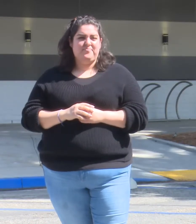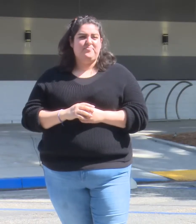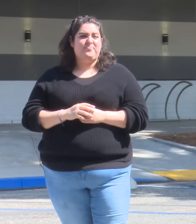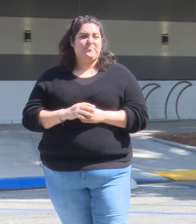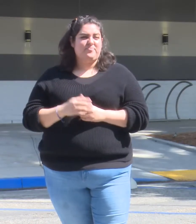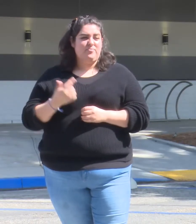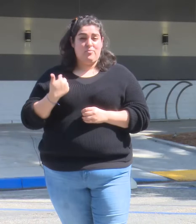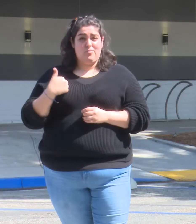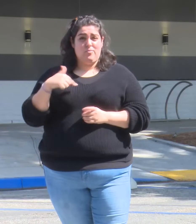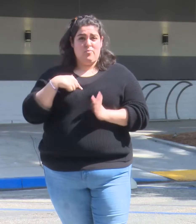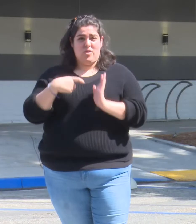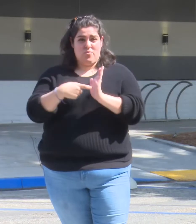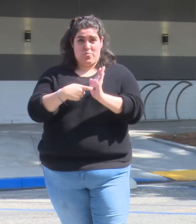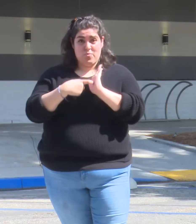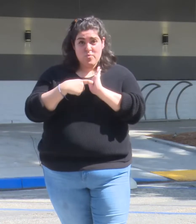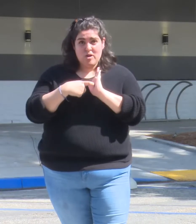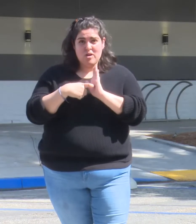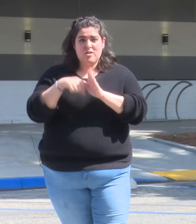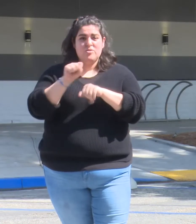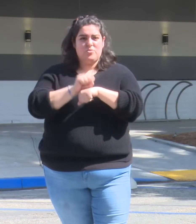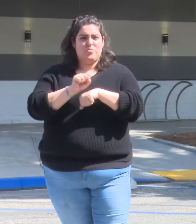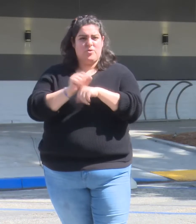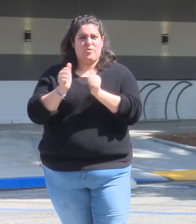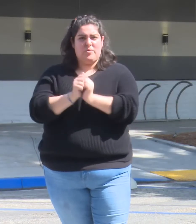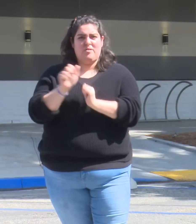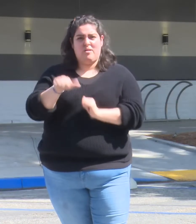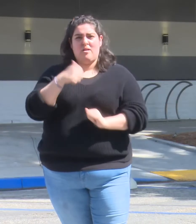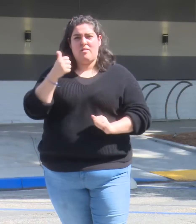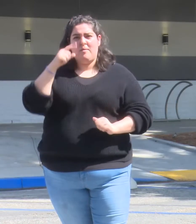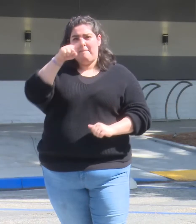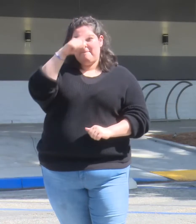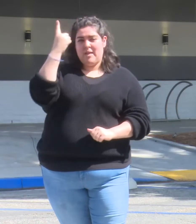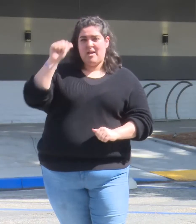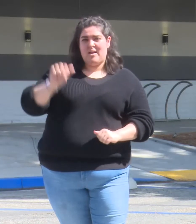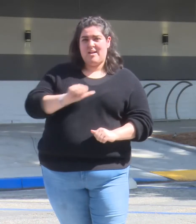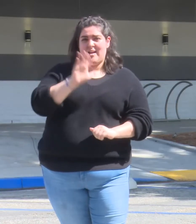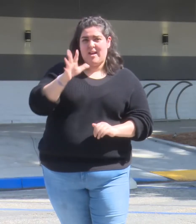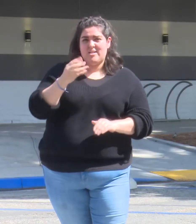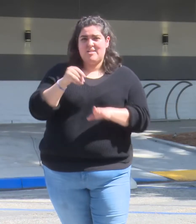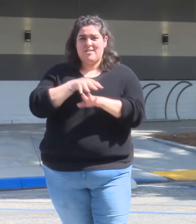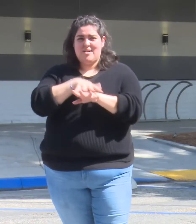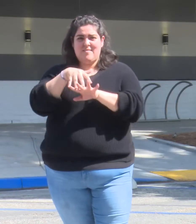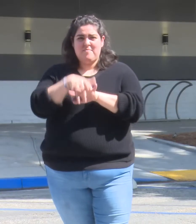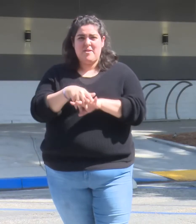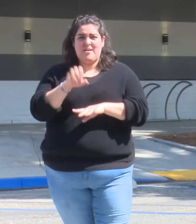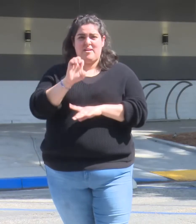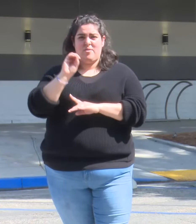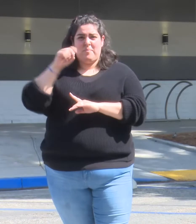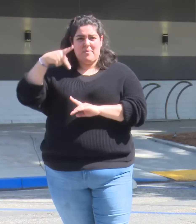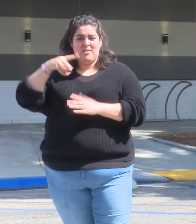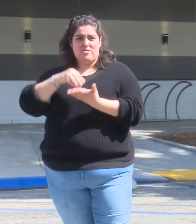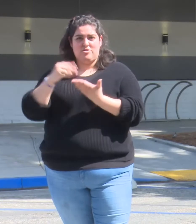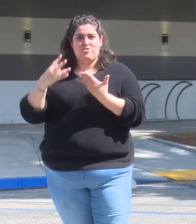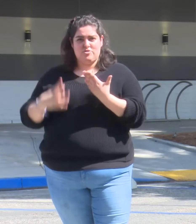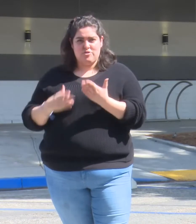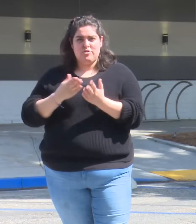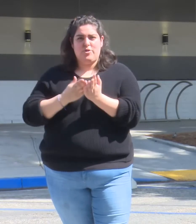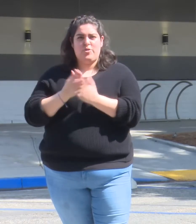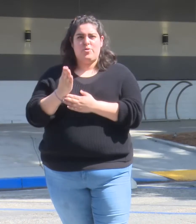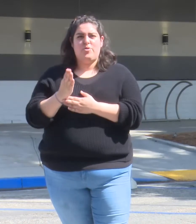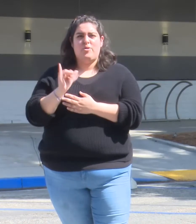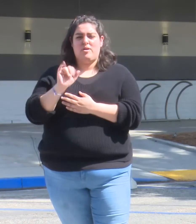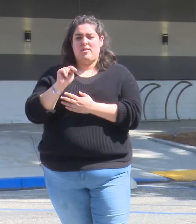and we were required to work with other Black, Asian, and Native American EOP students through